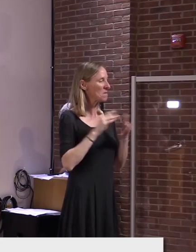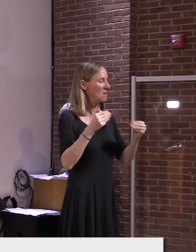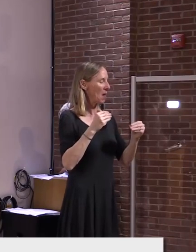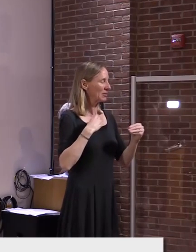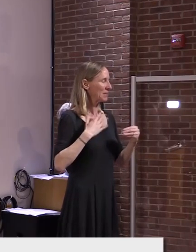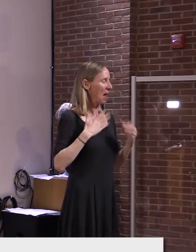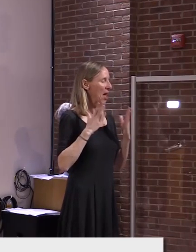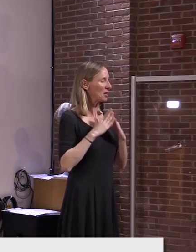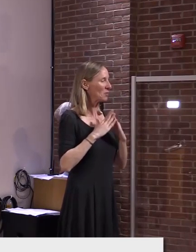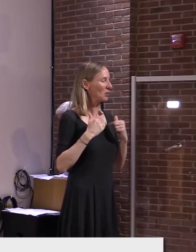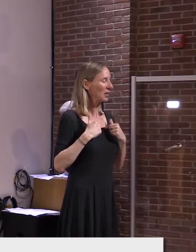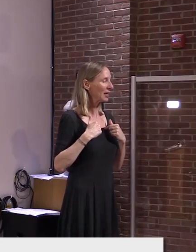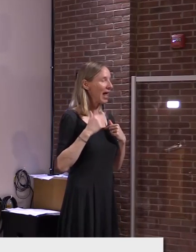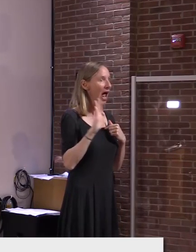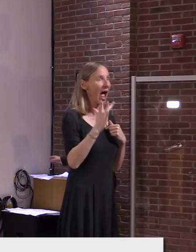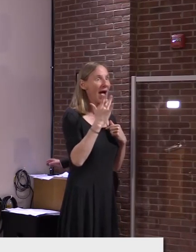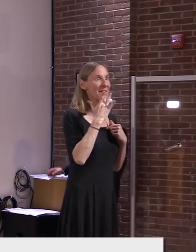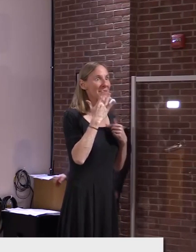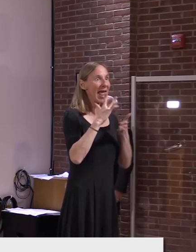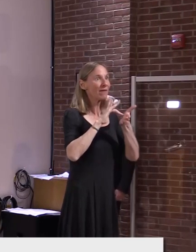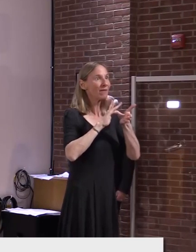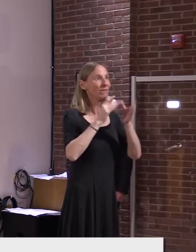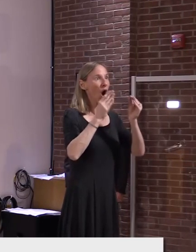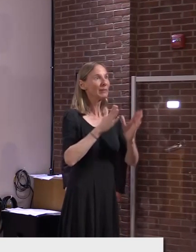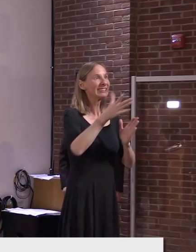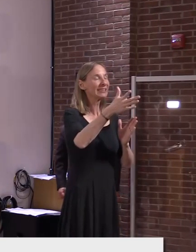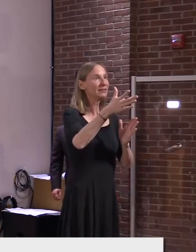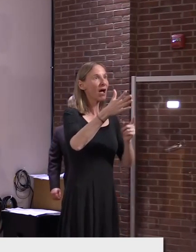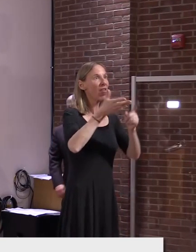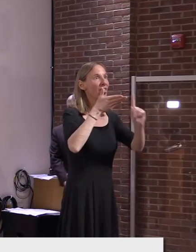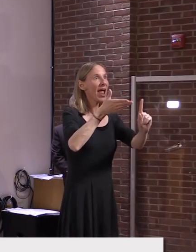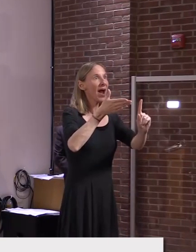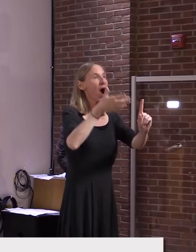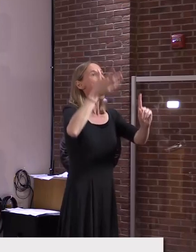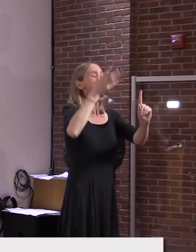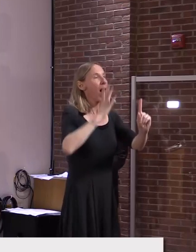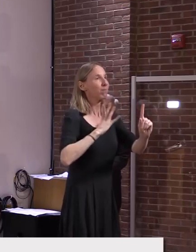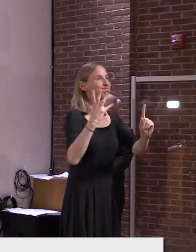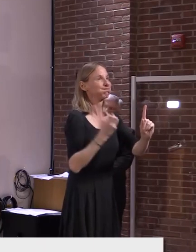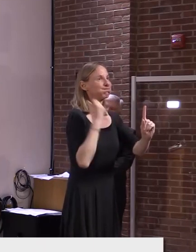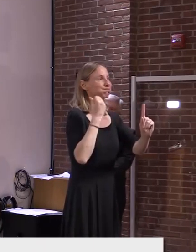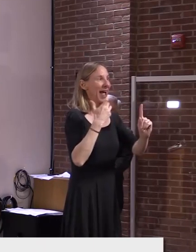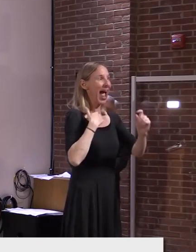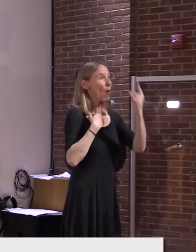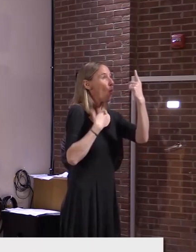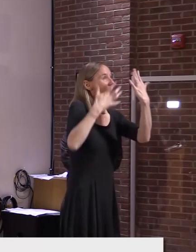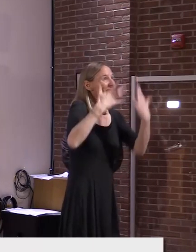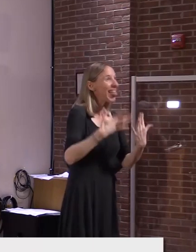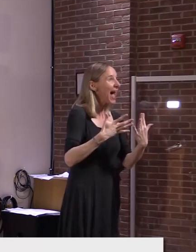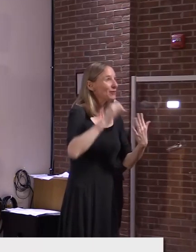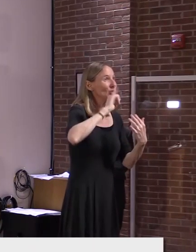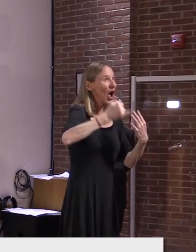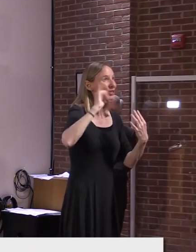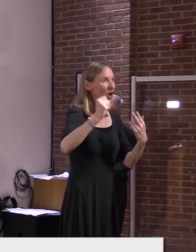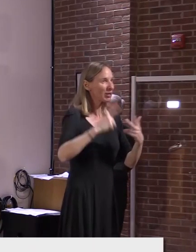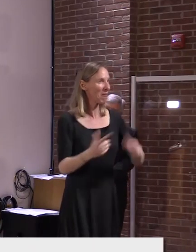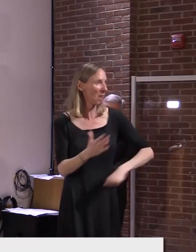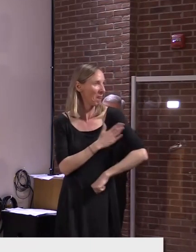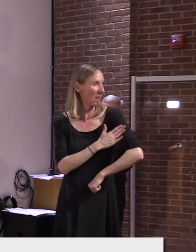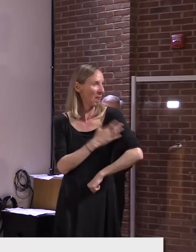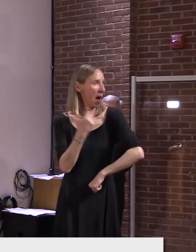community, and his favorite pharmacist was actually present there and had one dose left of Johnson &